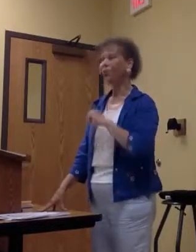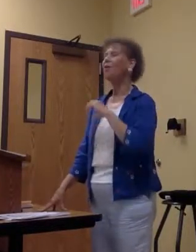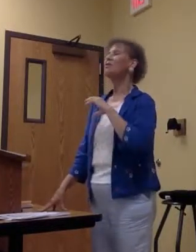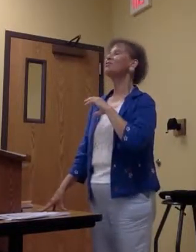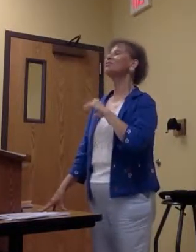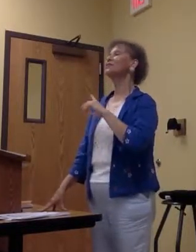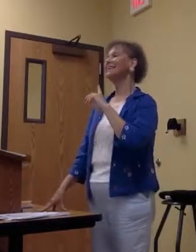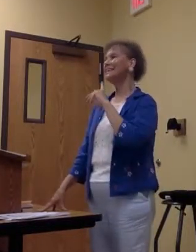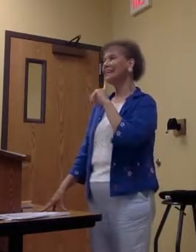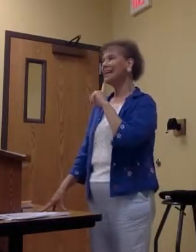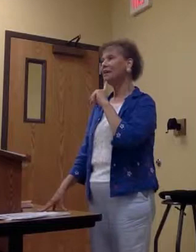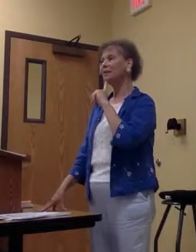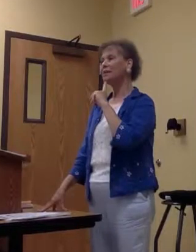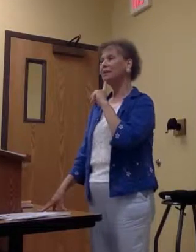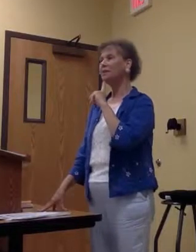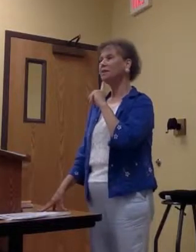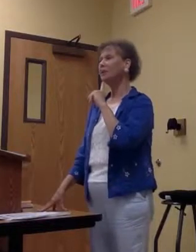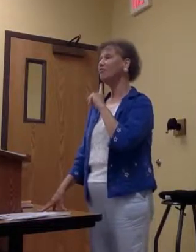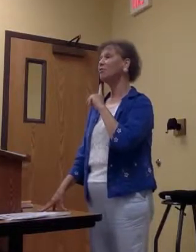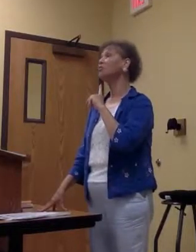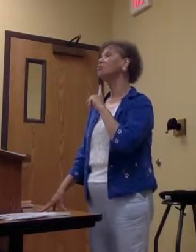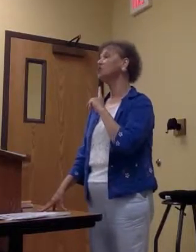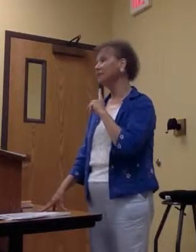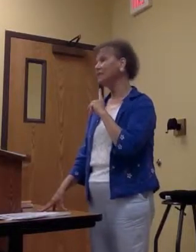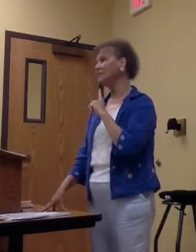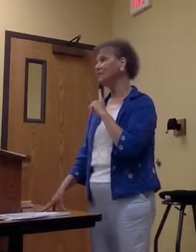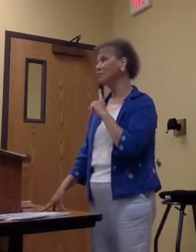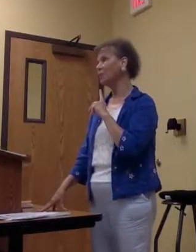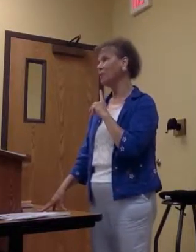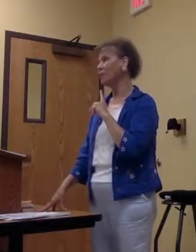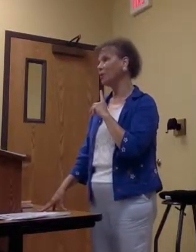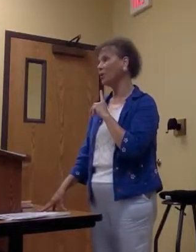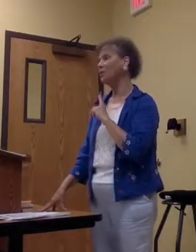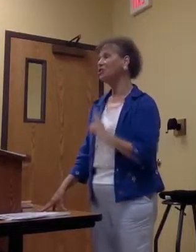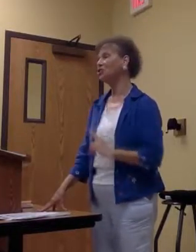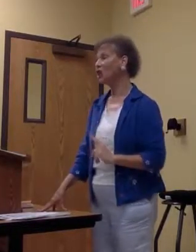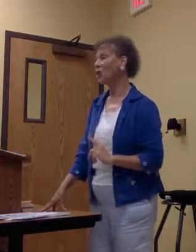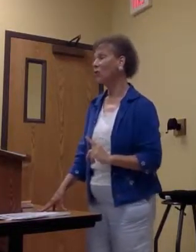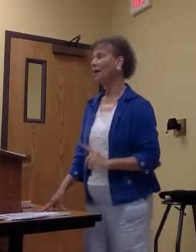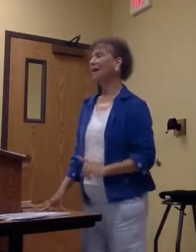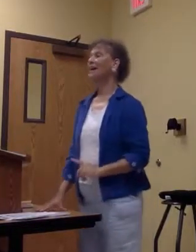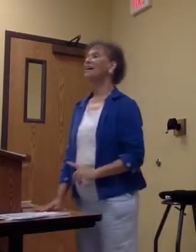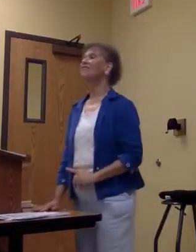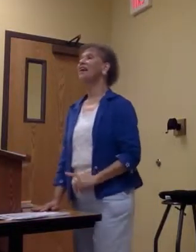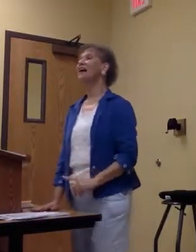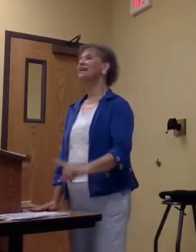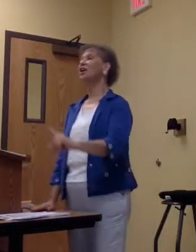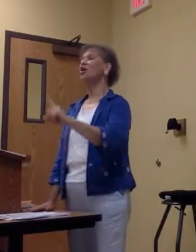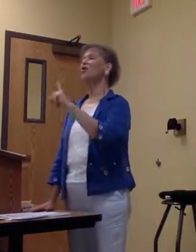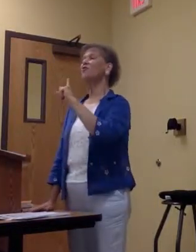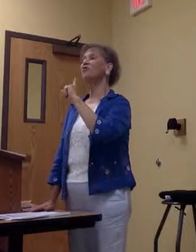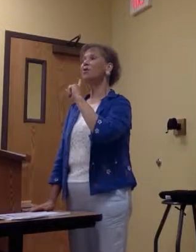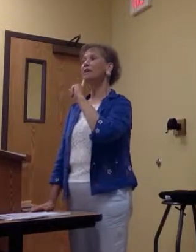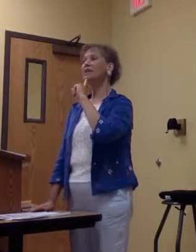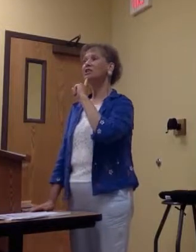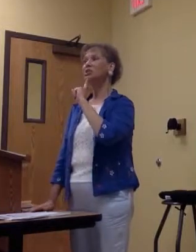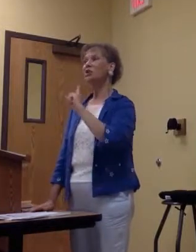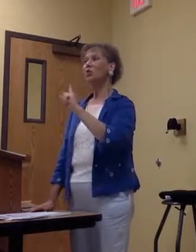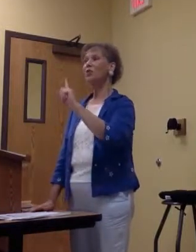by coming from your chin with the number. So, if I go from my chin with a 1, it